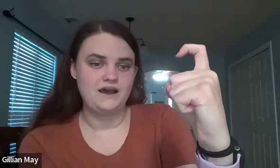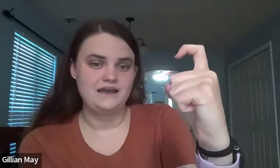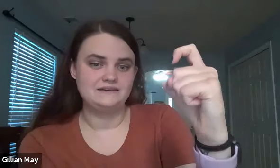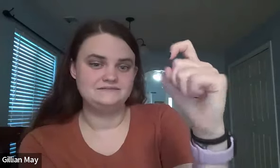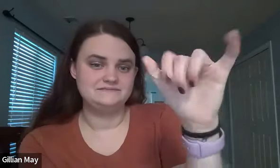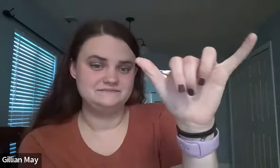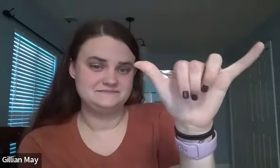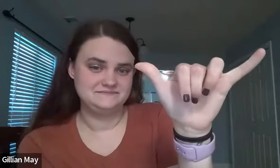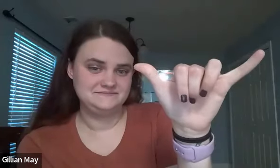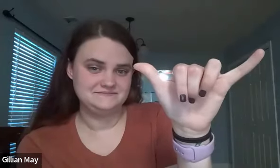Y.